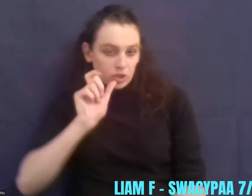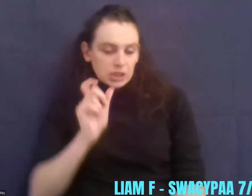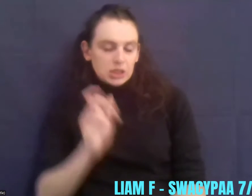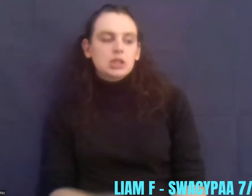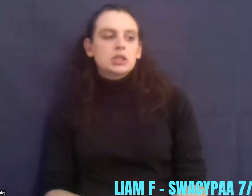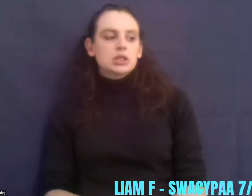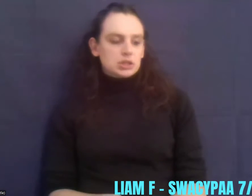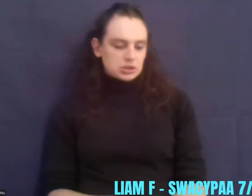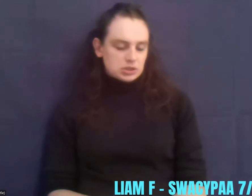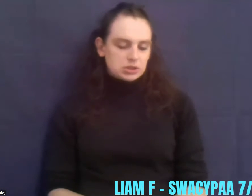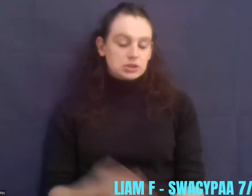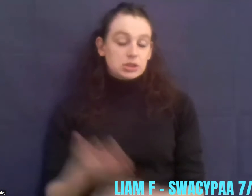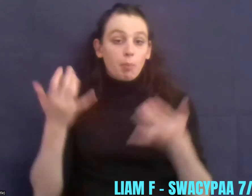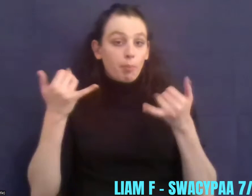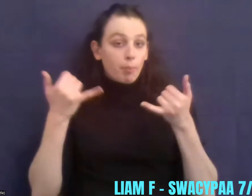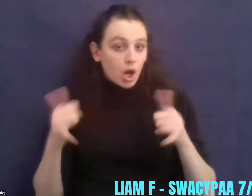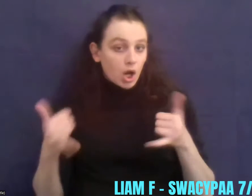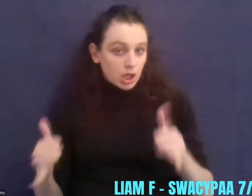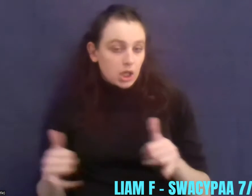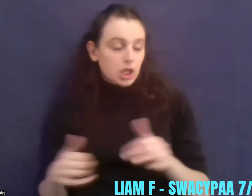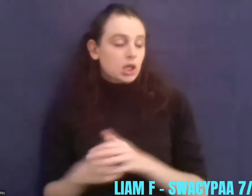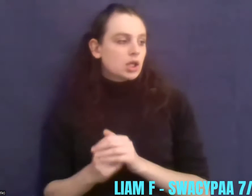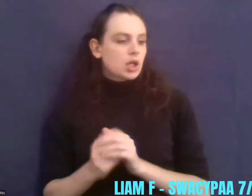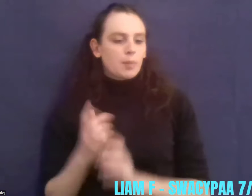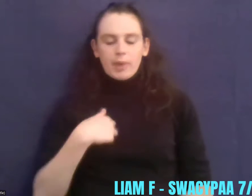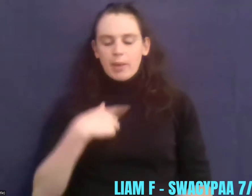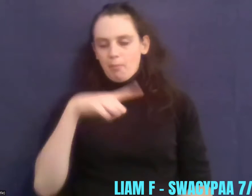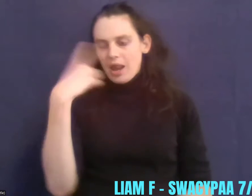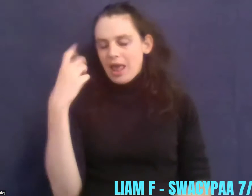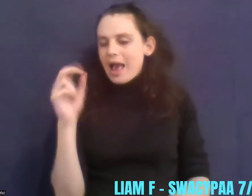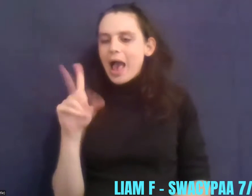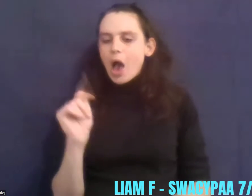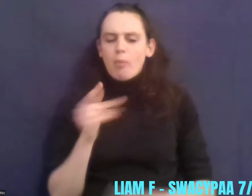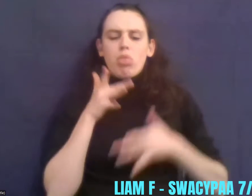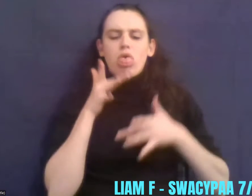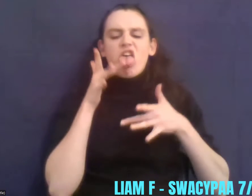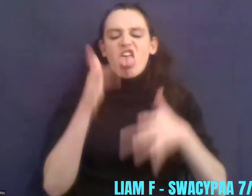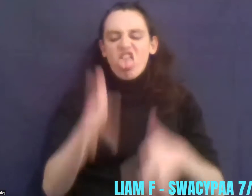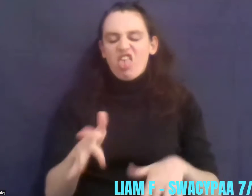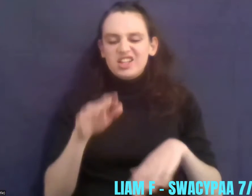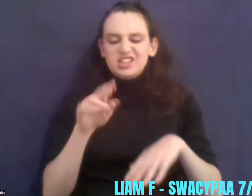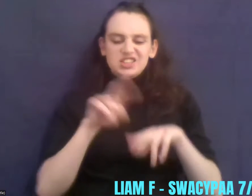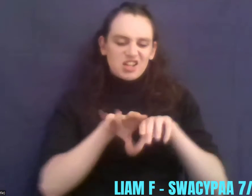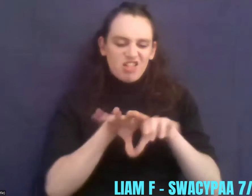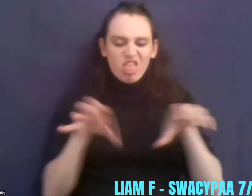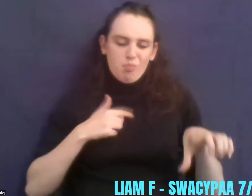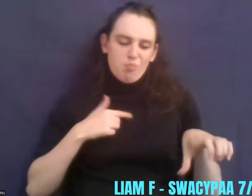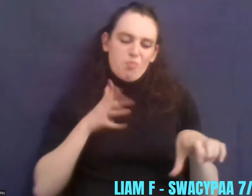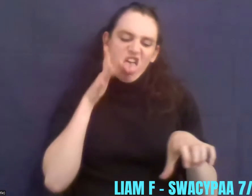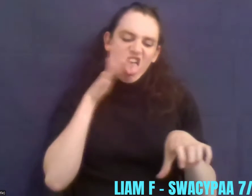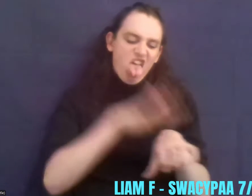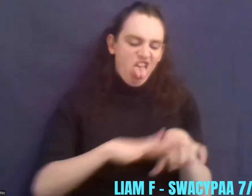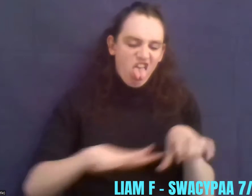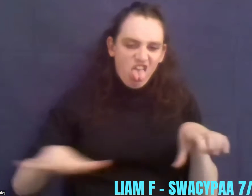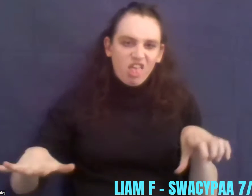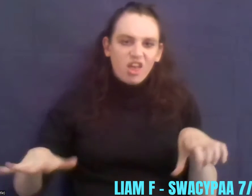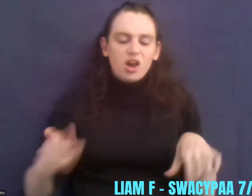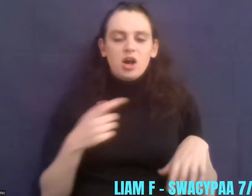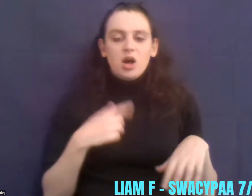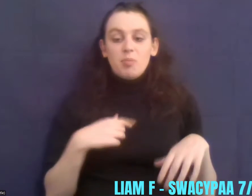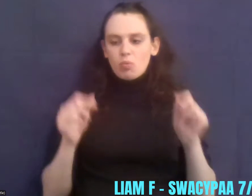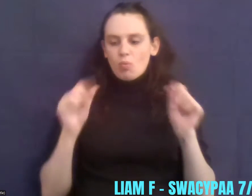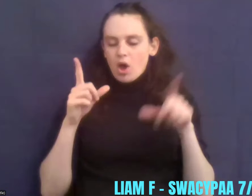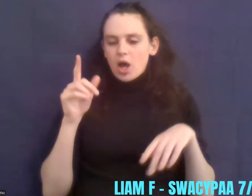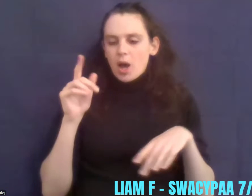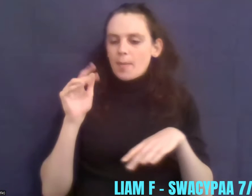ended up at a party where I blacked out, I puked all over somebody's couch, and I woke up the next morning face down